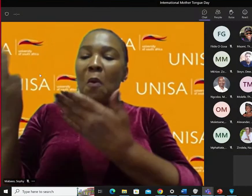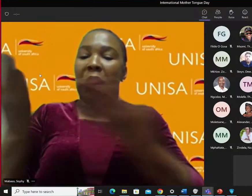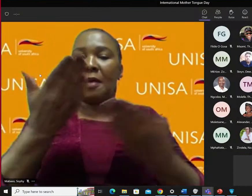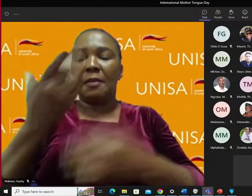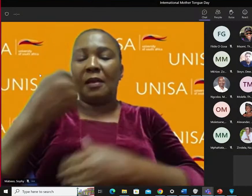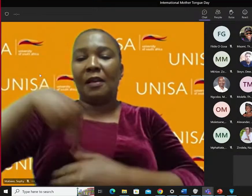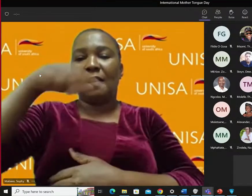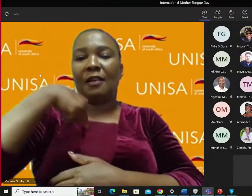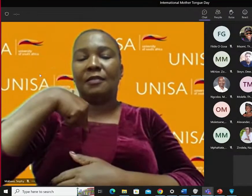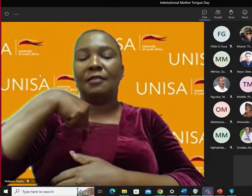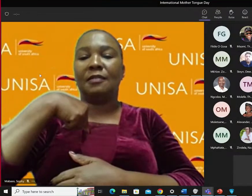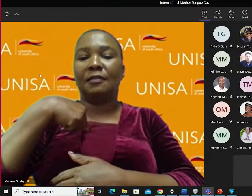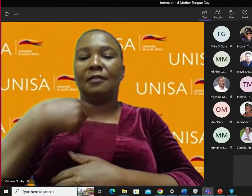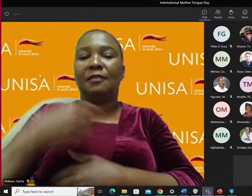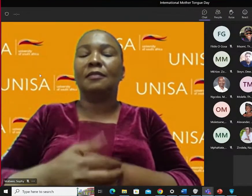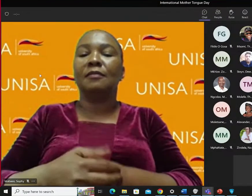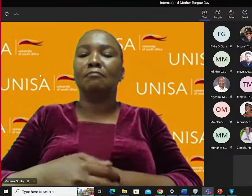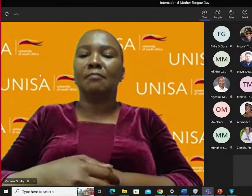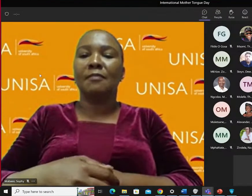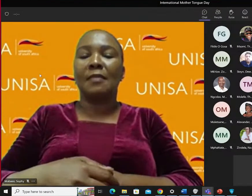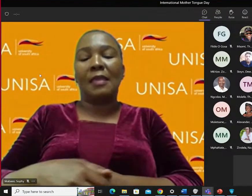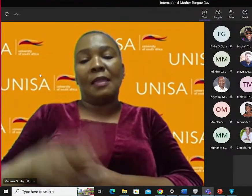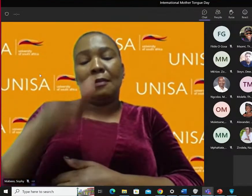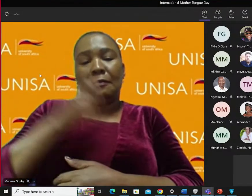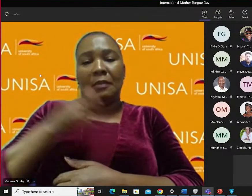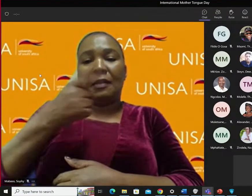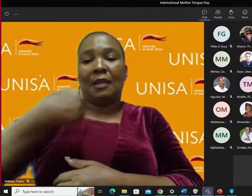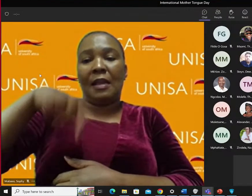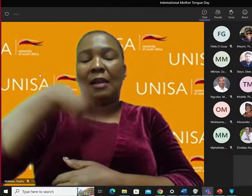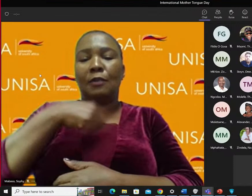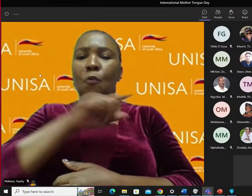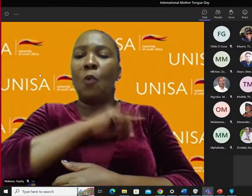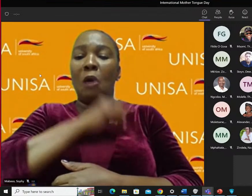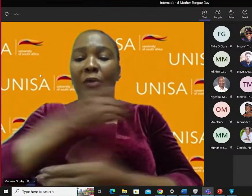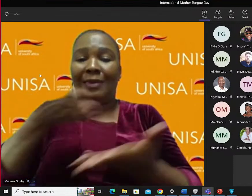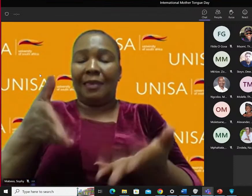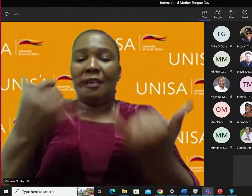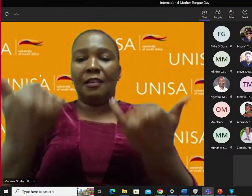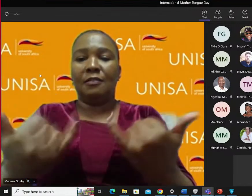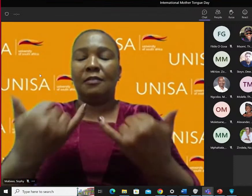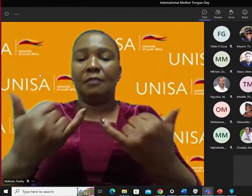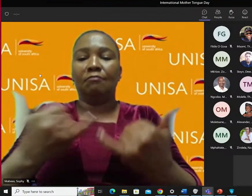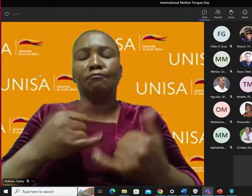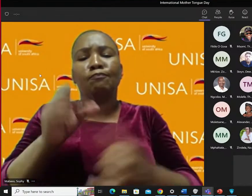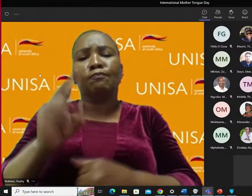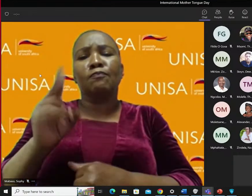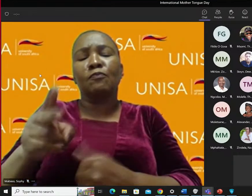and telling us why are we here today, and also